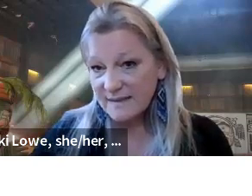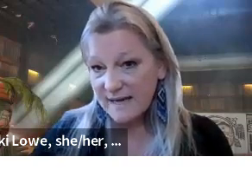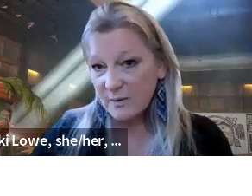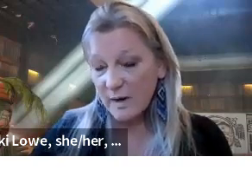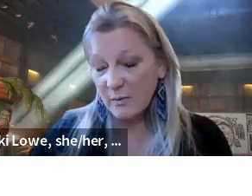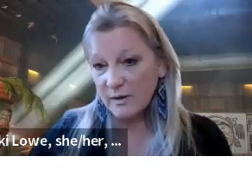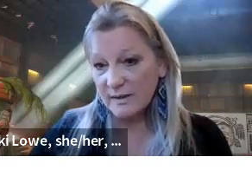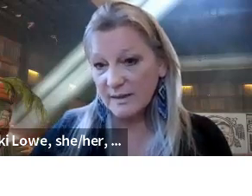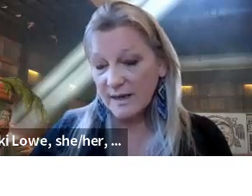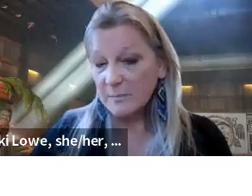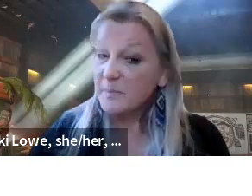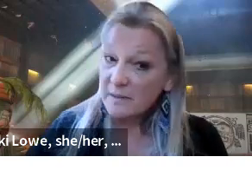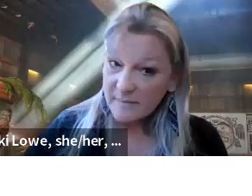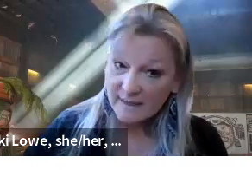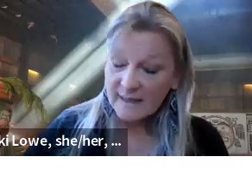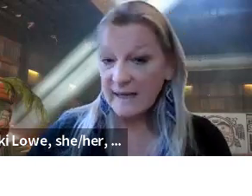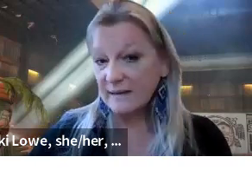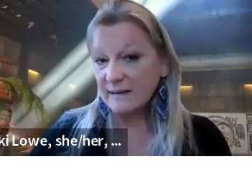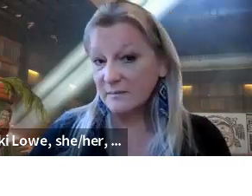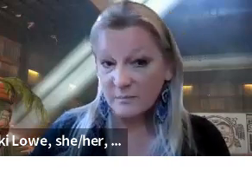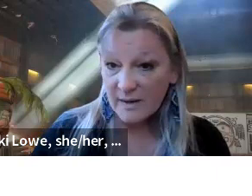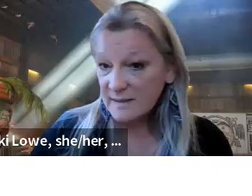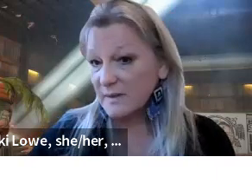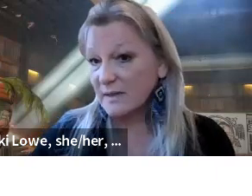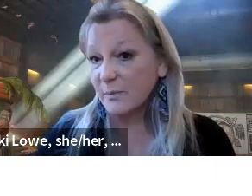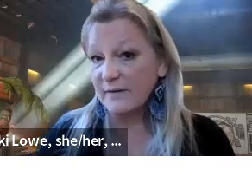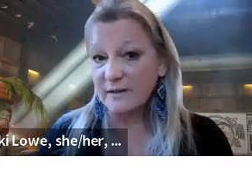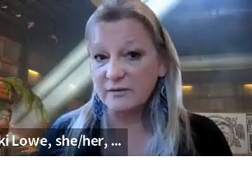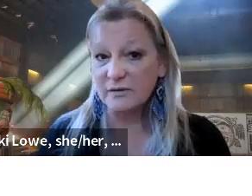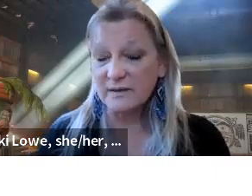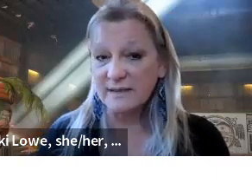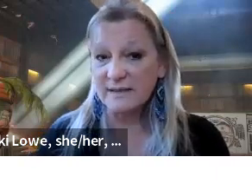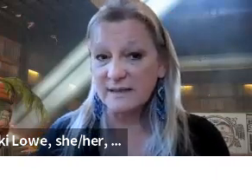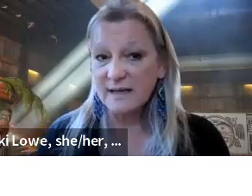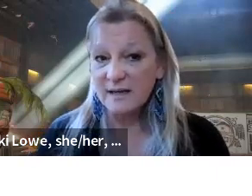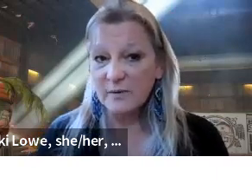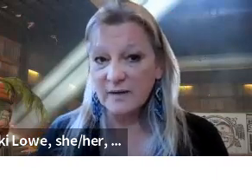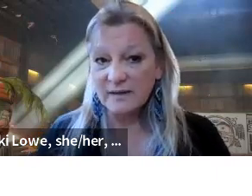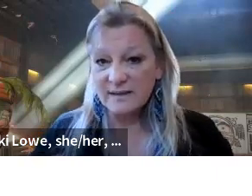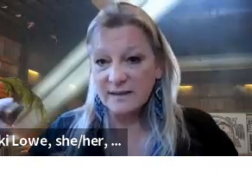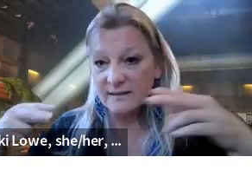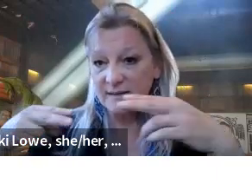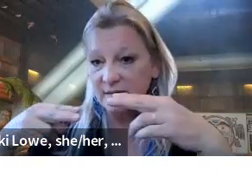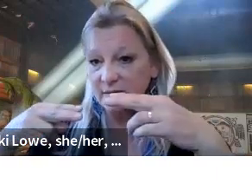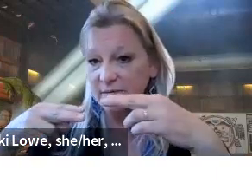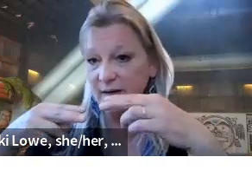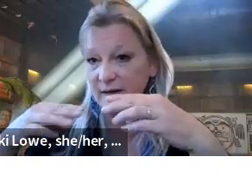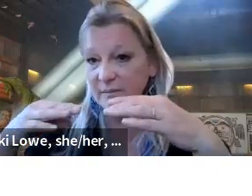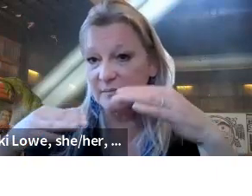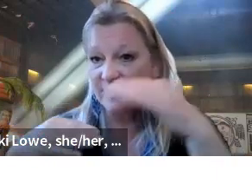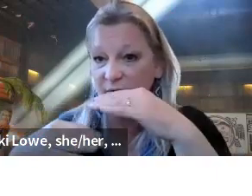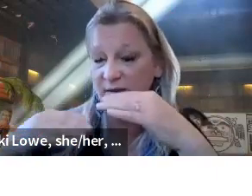facilities in the state where we're going to bill Medicaid and possibly private insurances, that we get this nexus